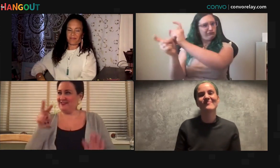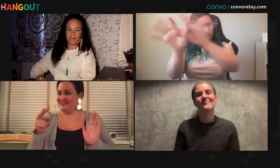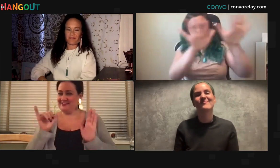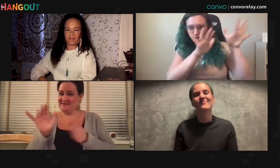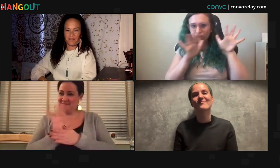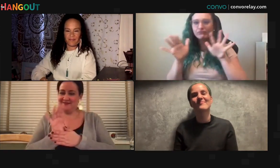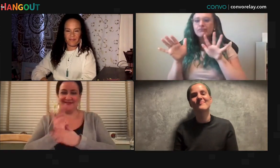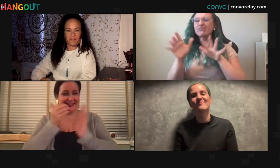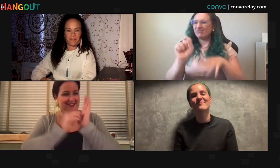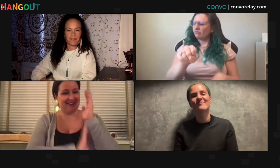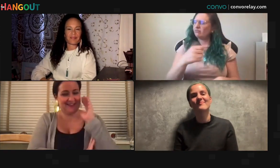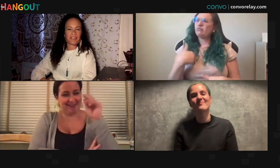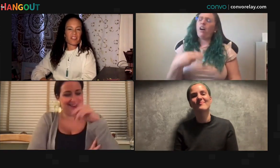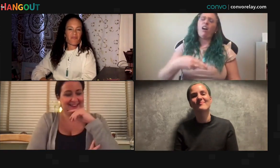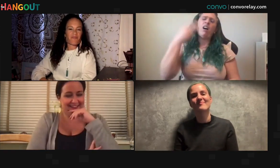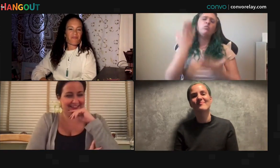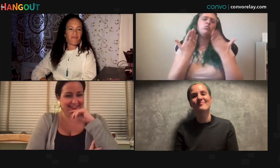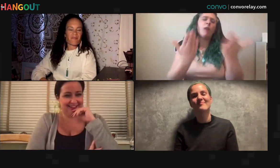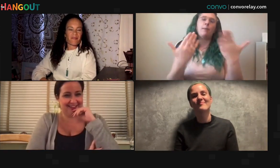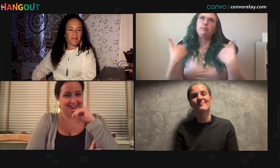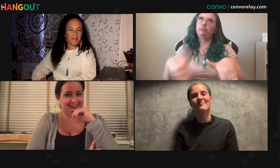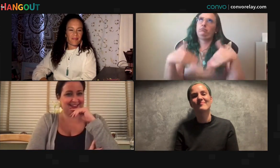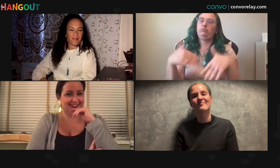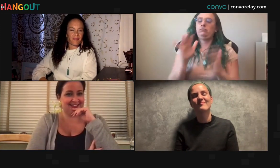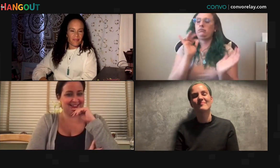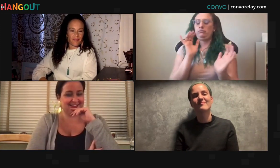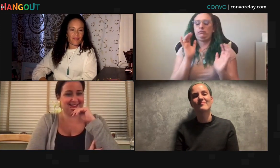definitely painting that to show what was going on. Thank you